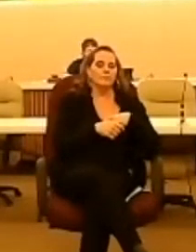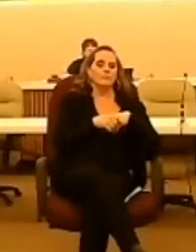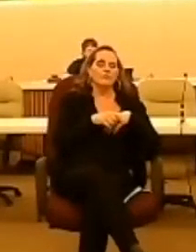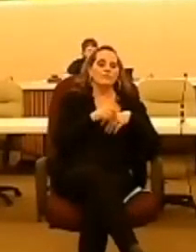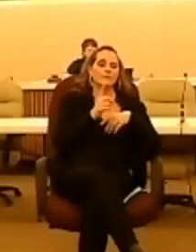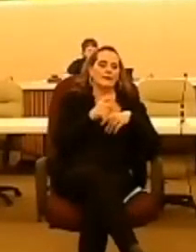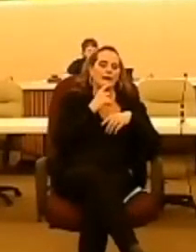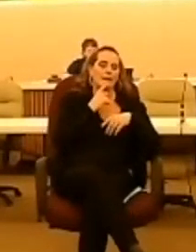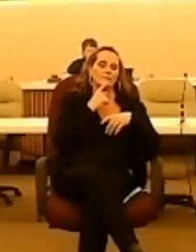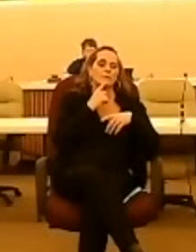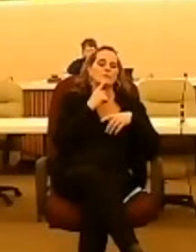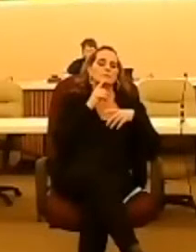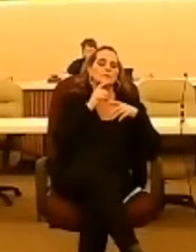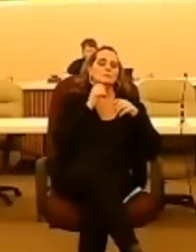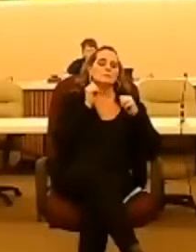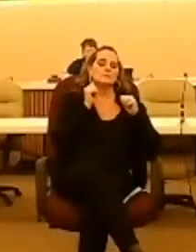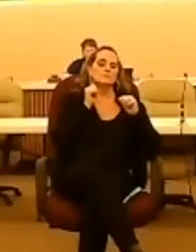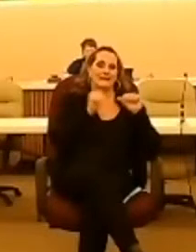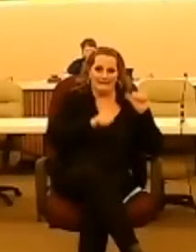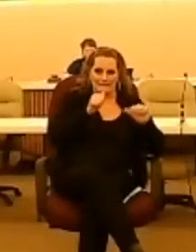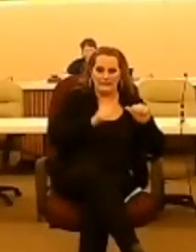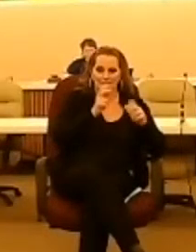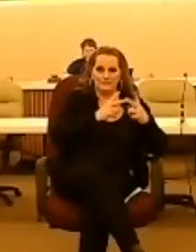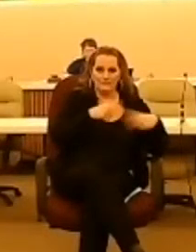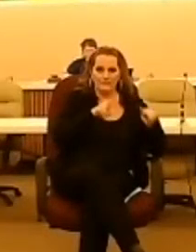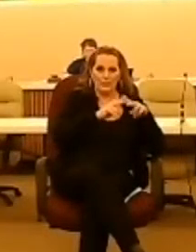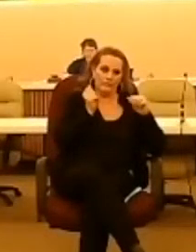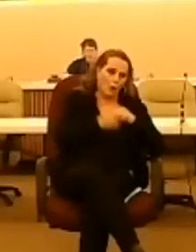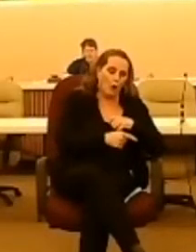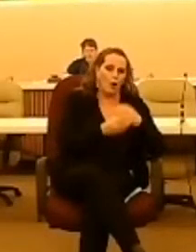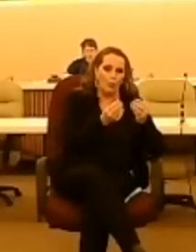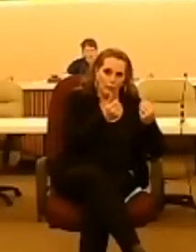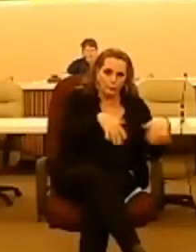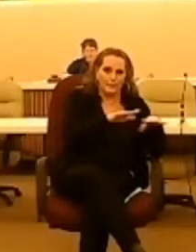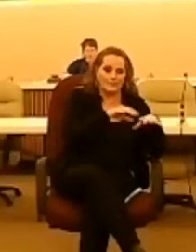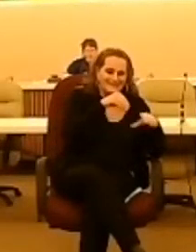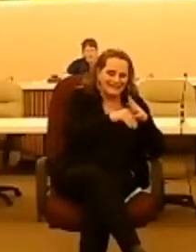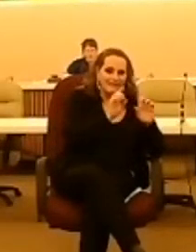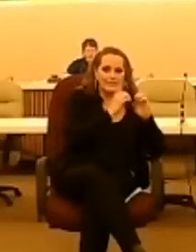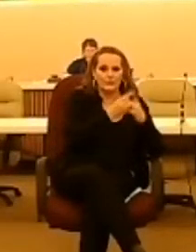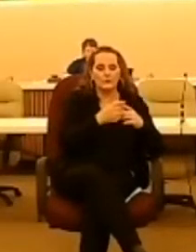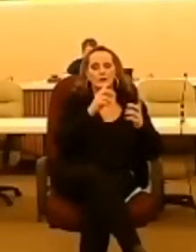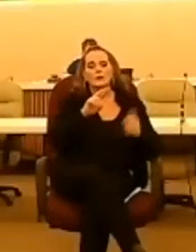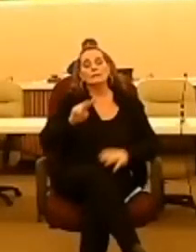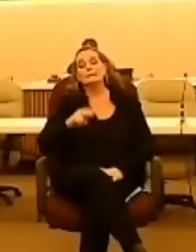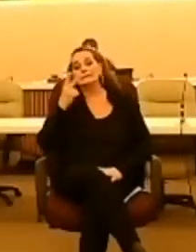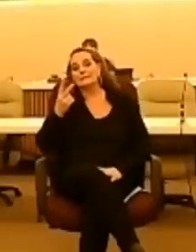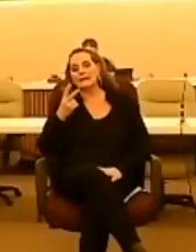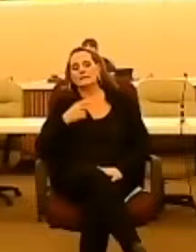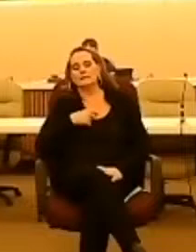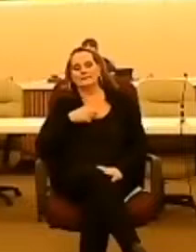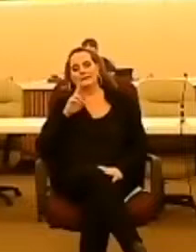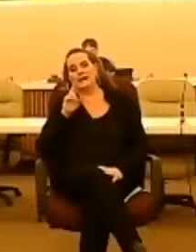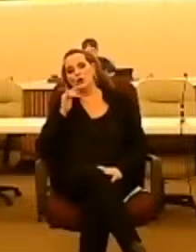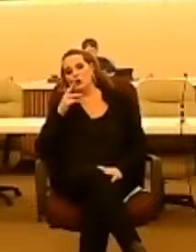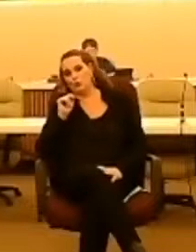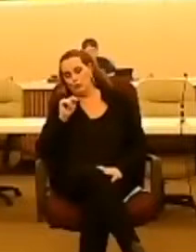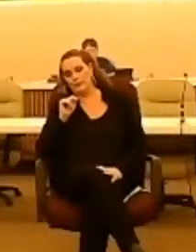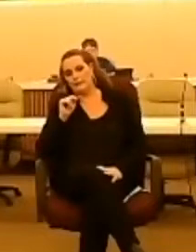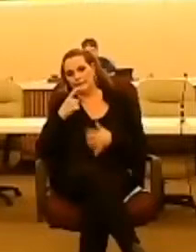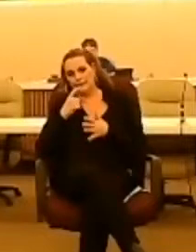assessed value of all the properties in the district. The second one is basically a unit count.